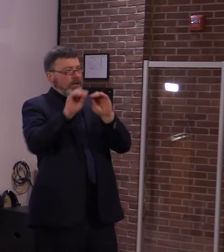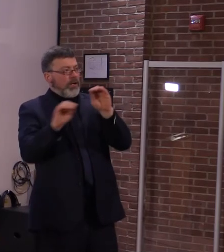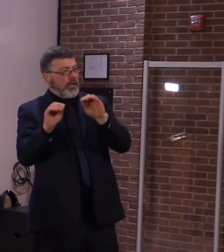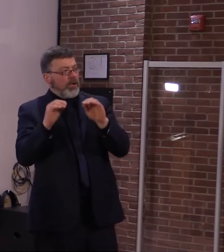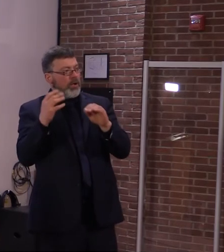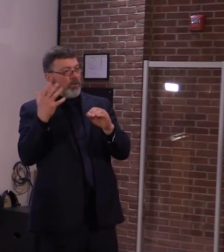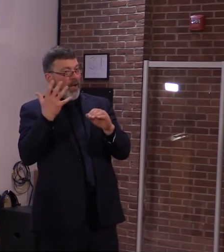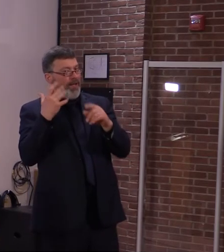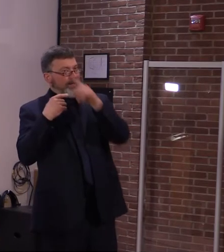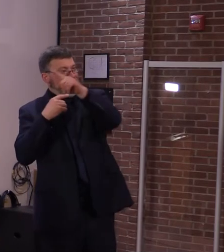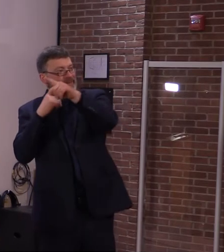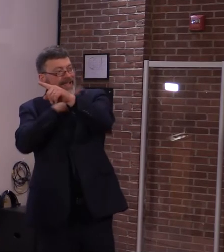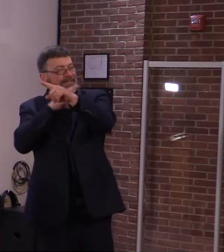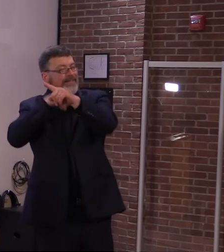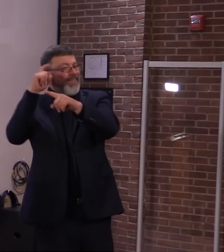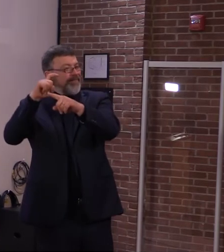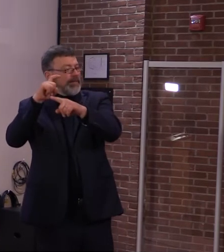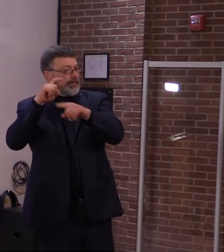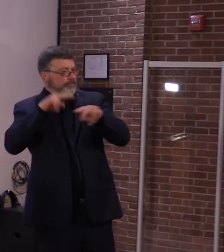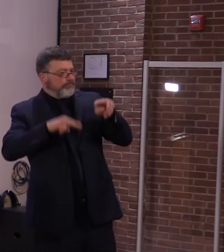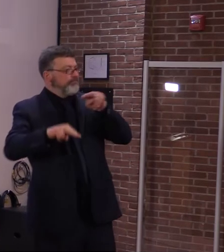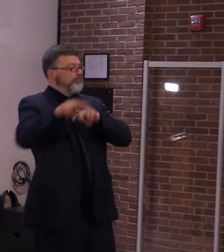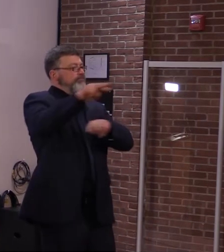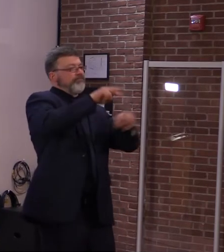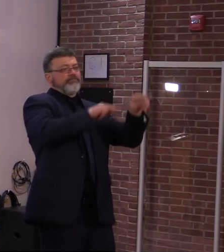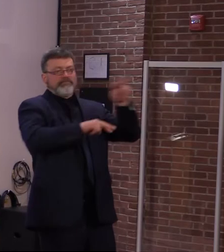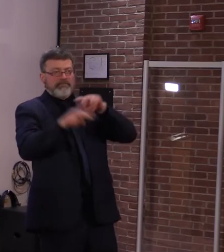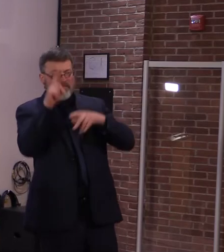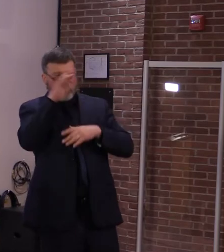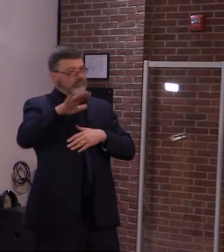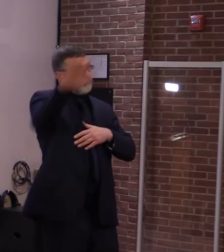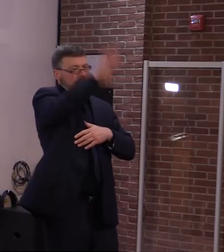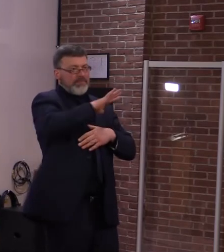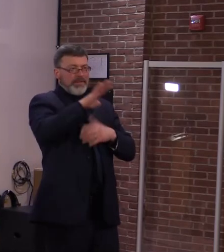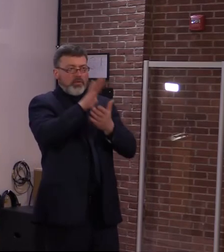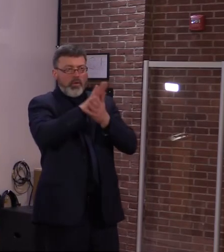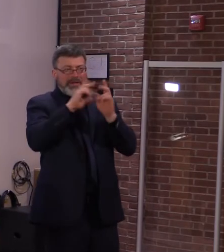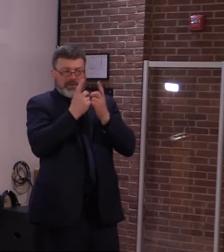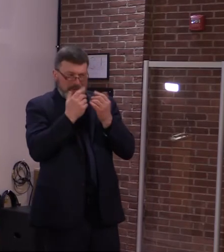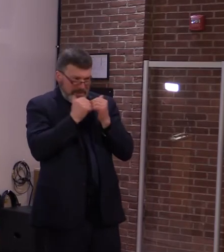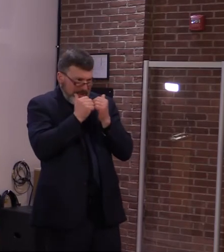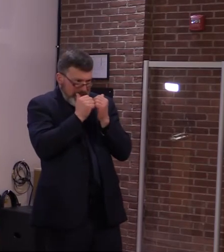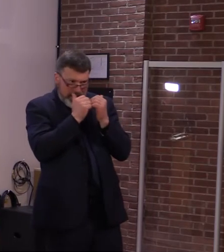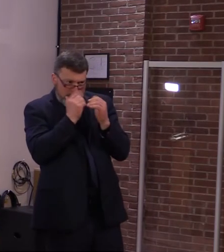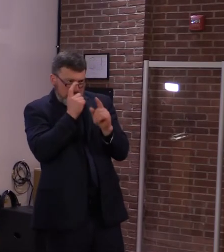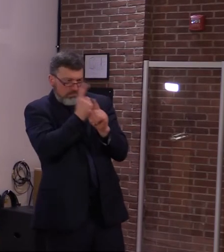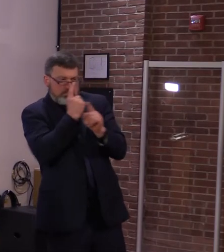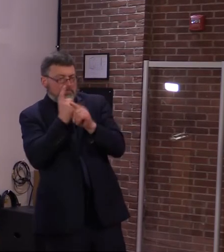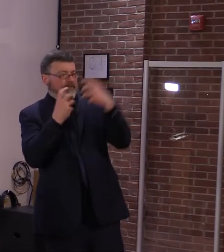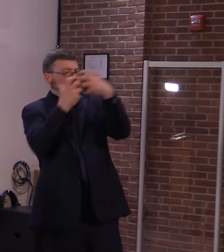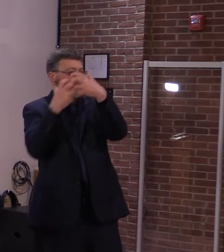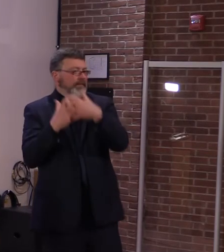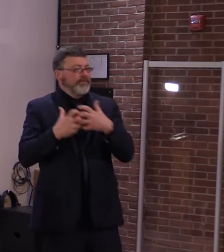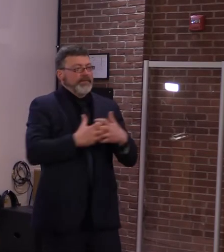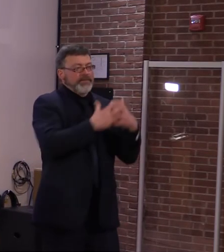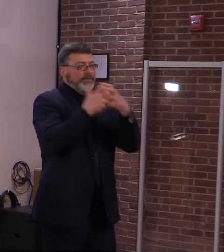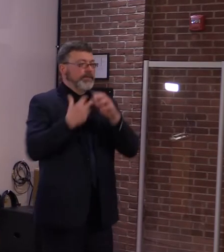that in a thoughtful way. Okay, thank you very much. Thank you, Governor. That's my question for the day. Thank you,